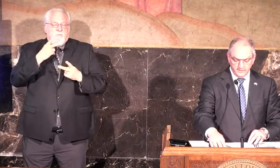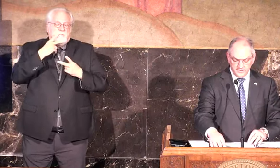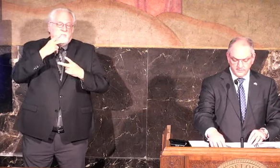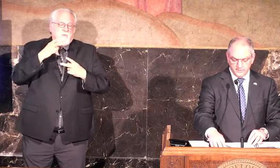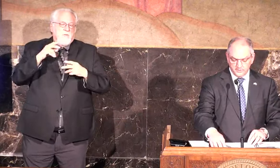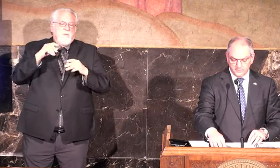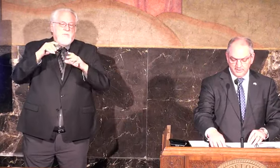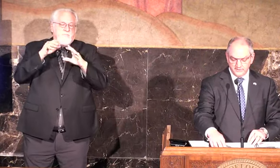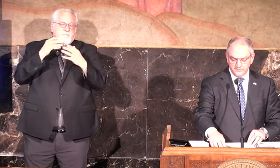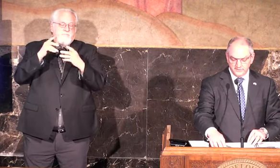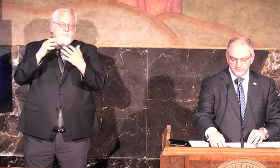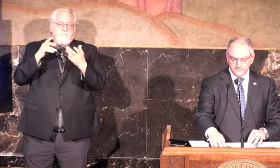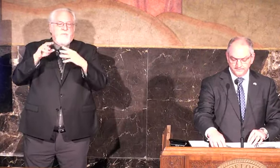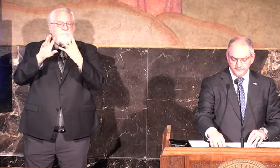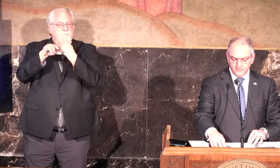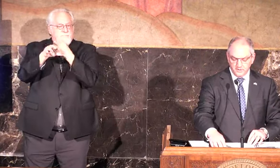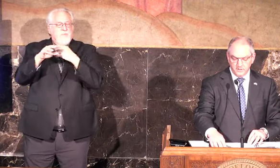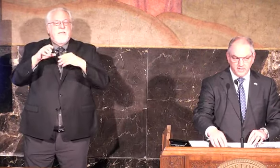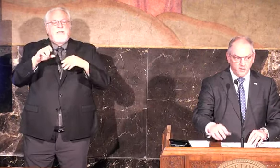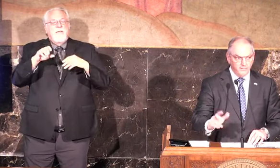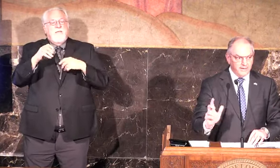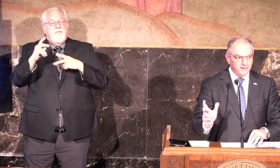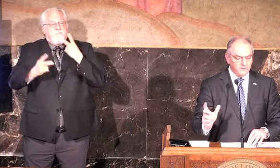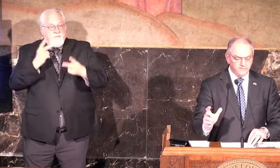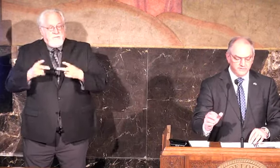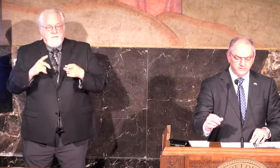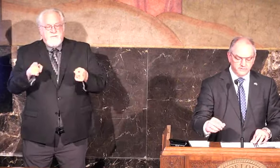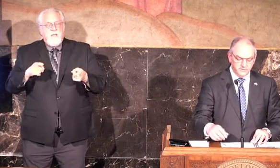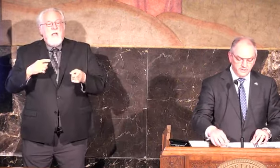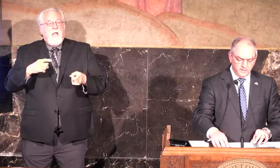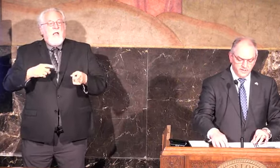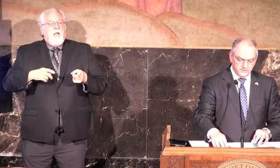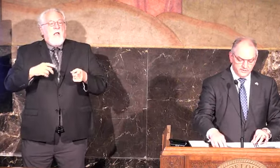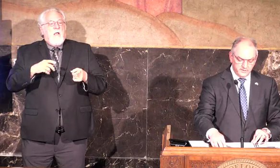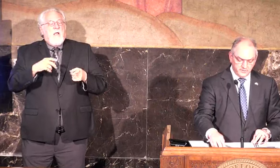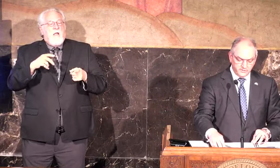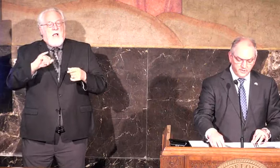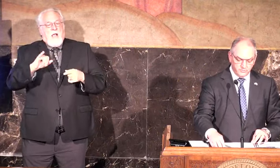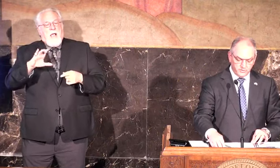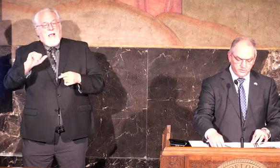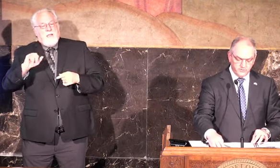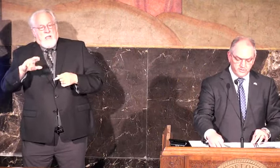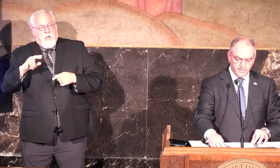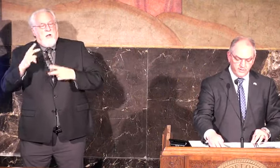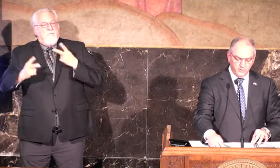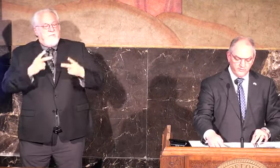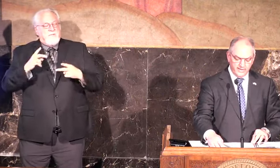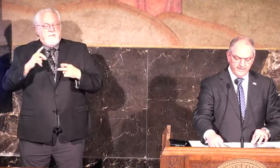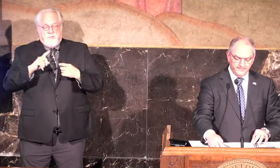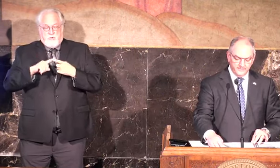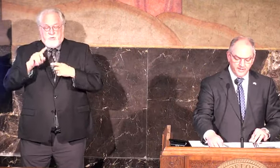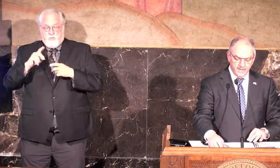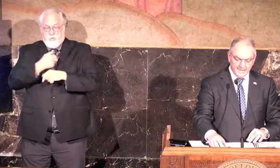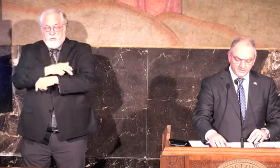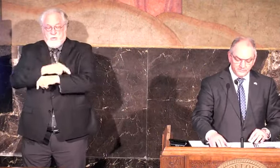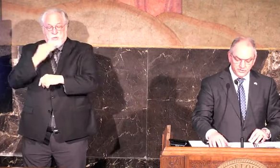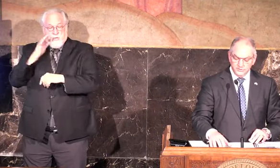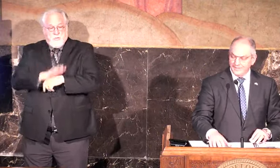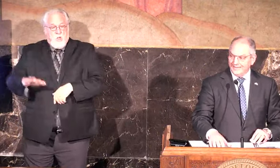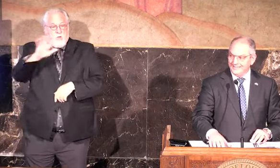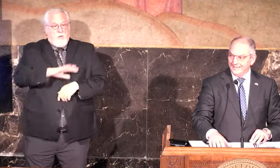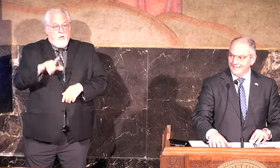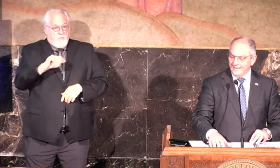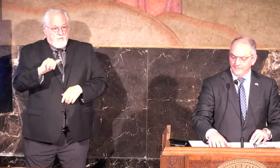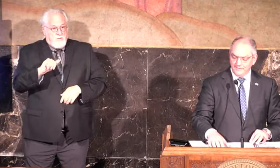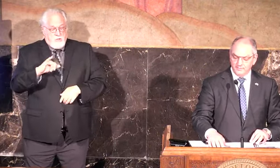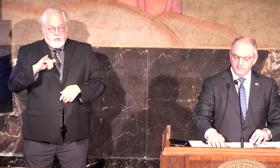and assessment response visits, and they call them ICAR visits, to nursing homes across the state of Louisiana. As of June